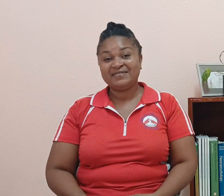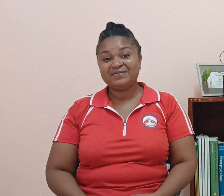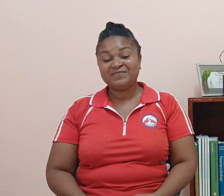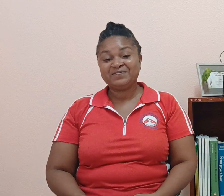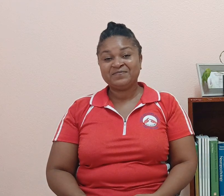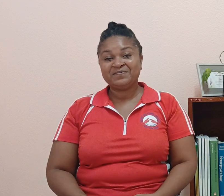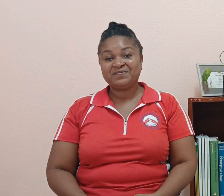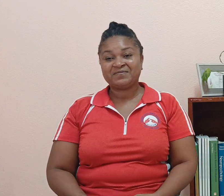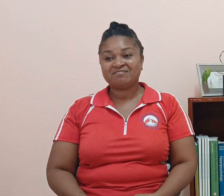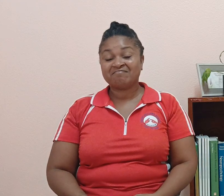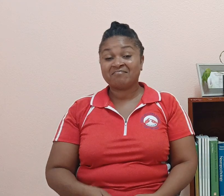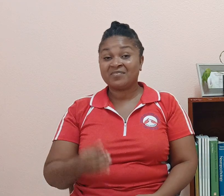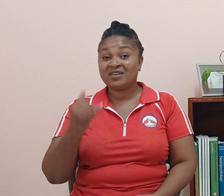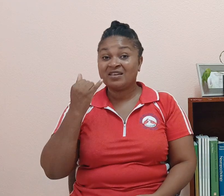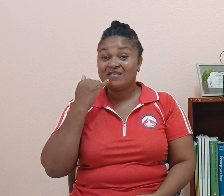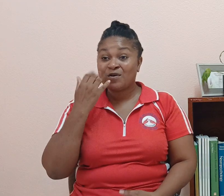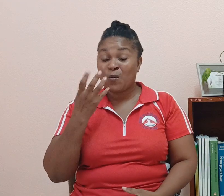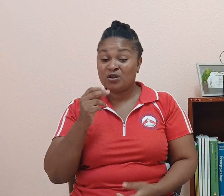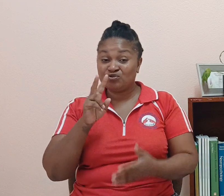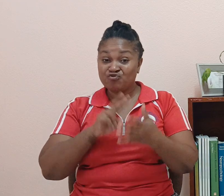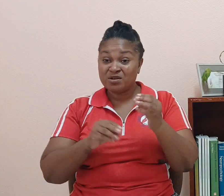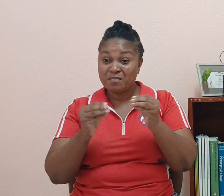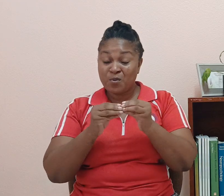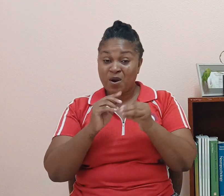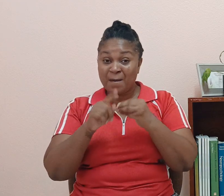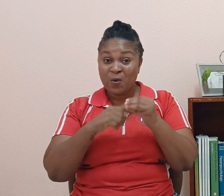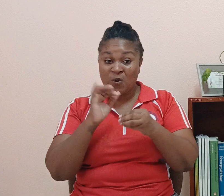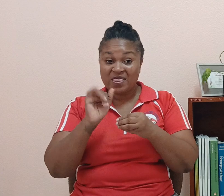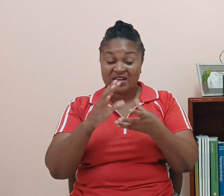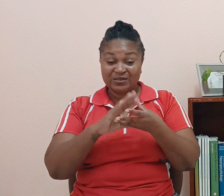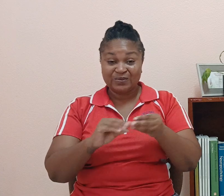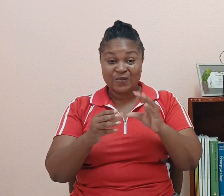If you want to read about Ruth and Boaz for yourself,